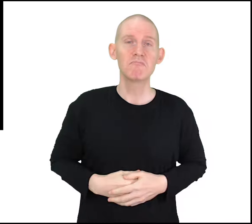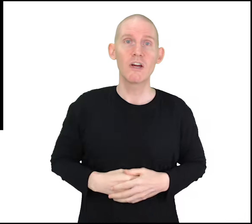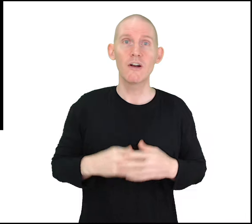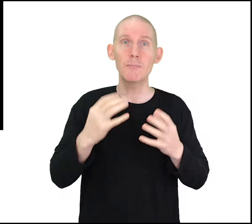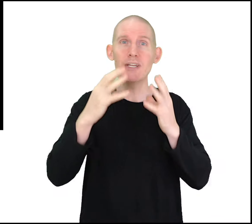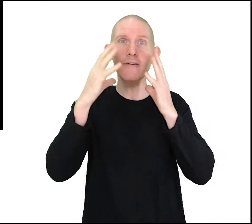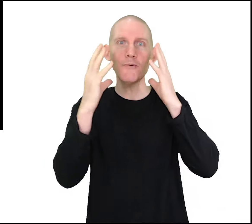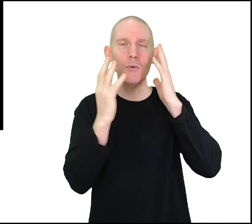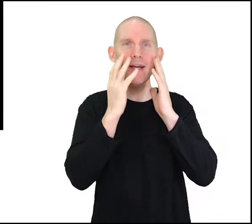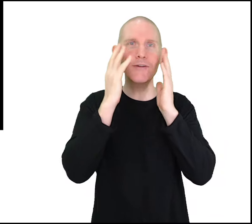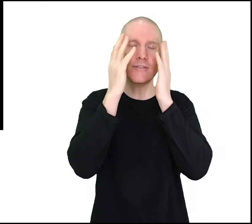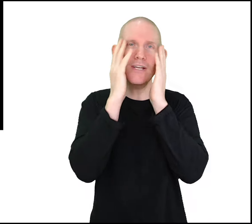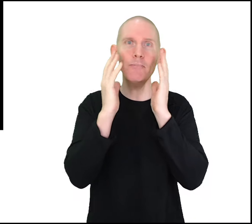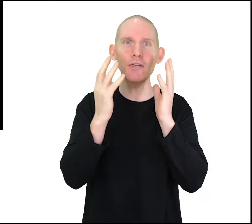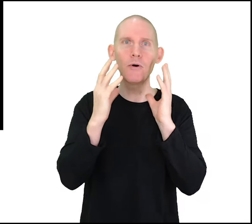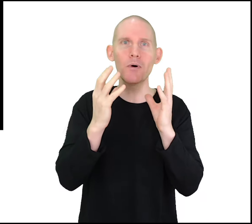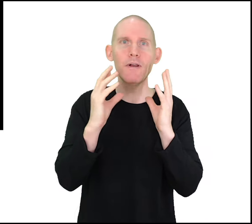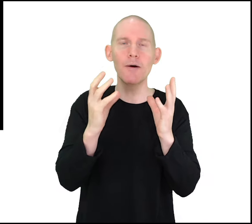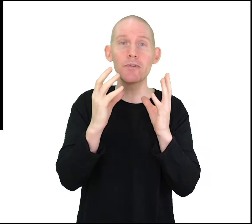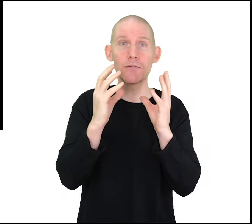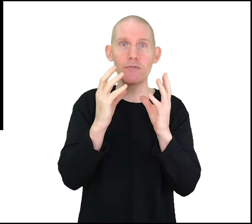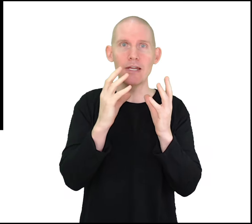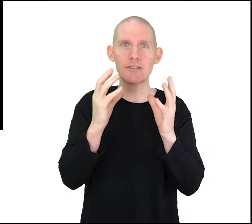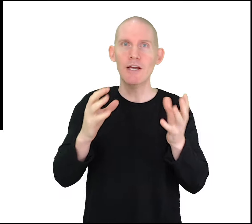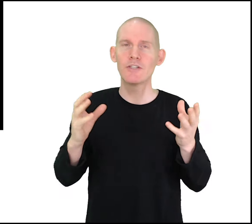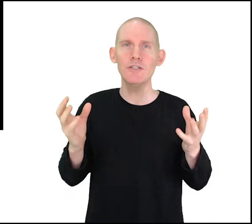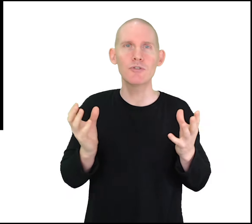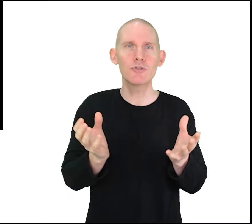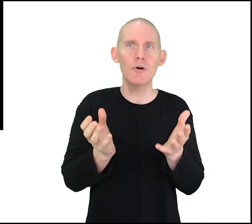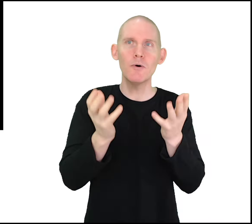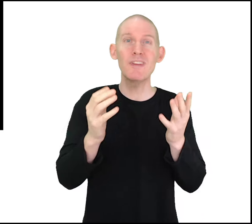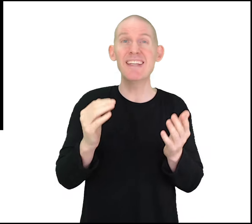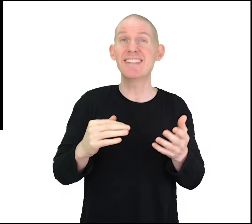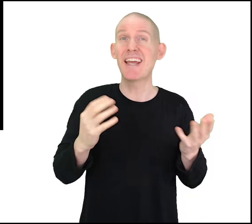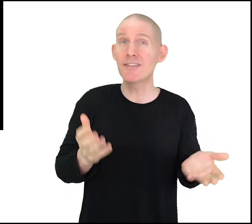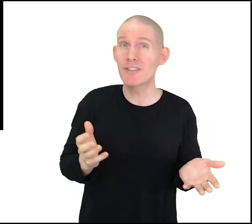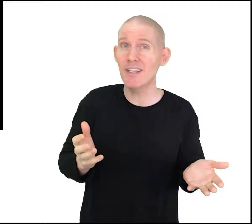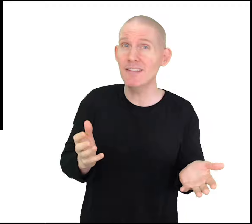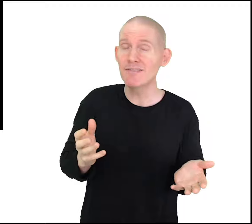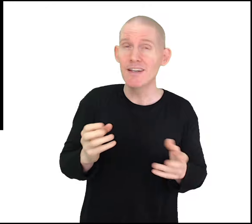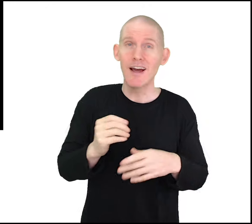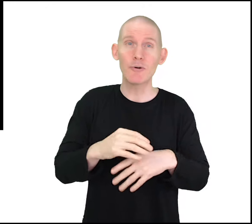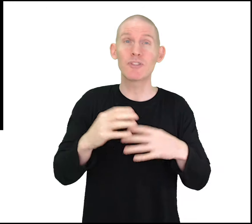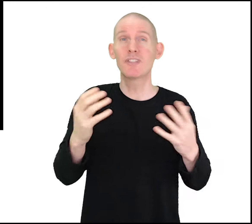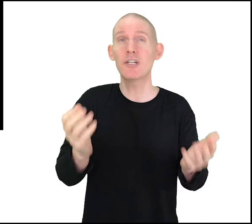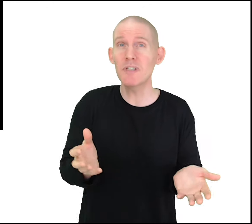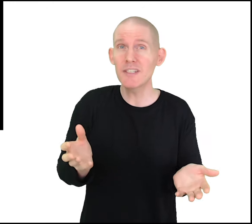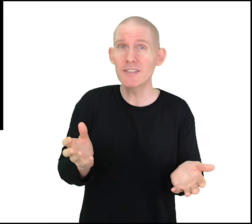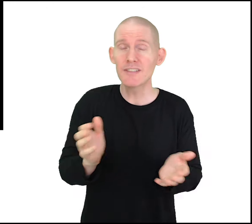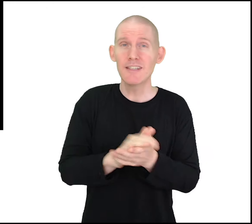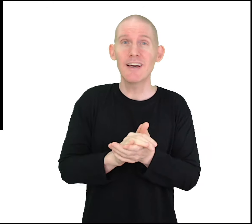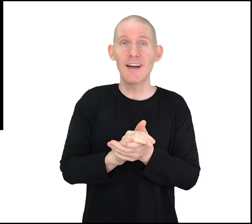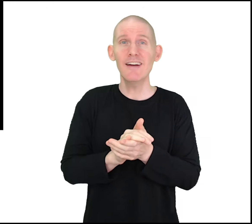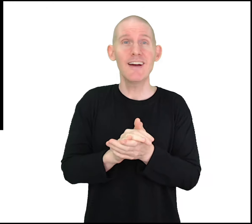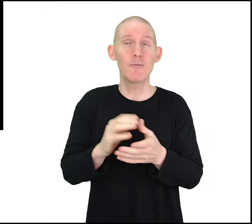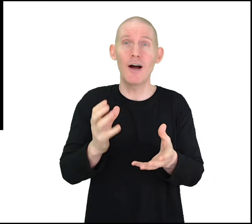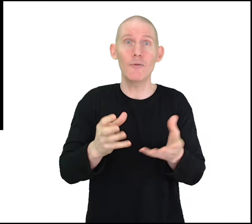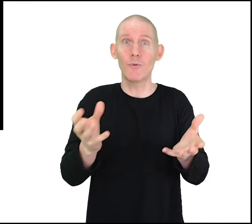right? But either way, there's something going on with the face to just show the intensity, how serious. How